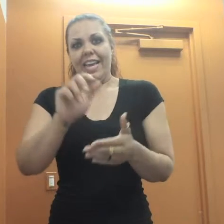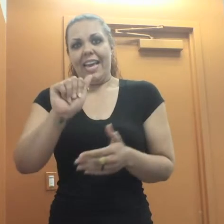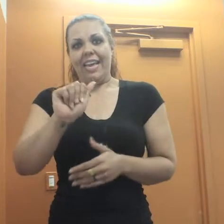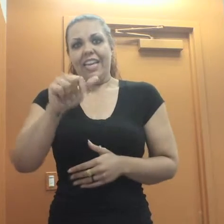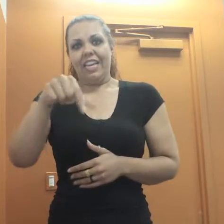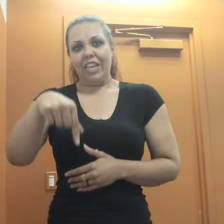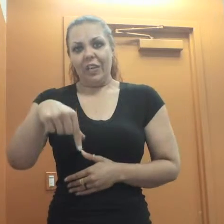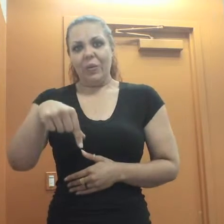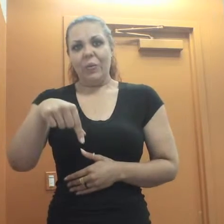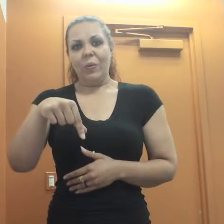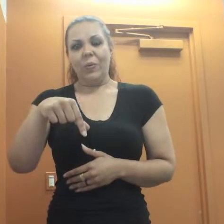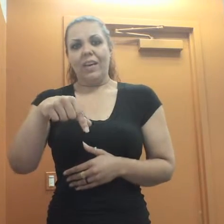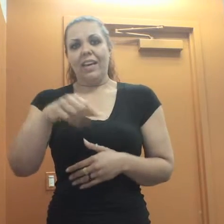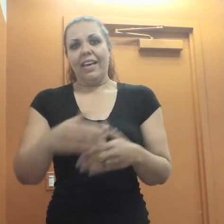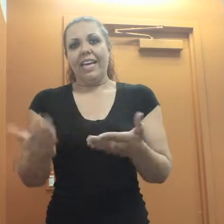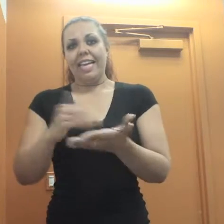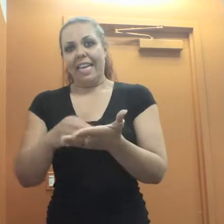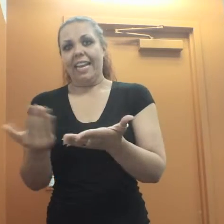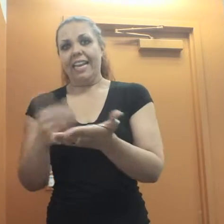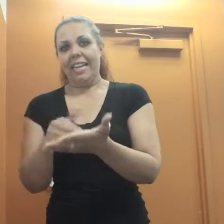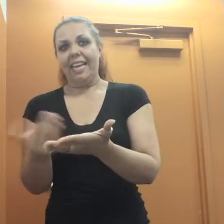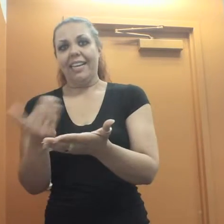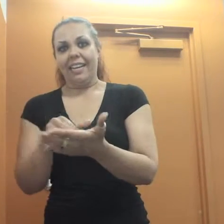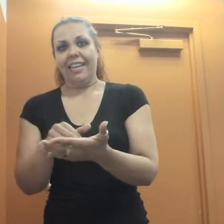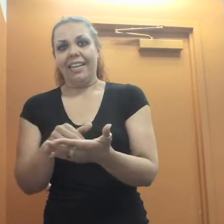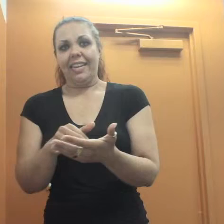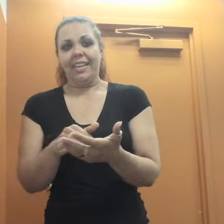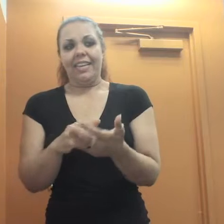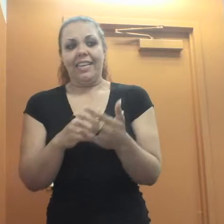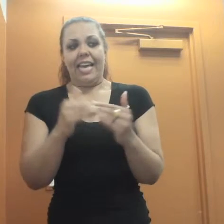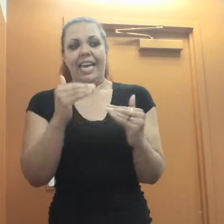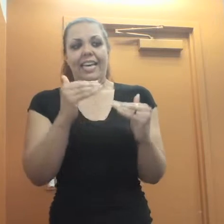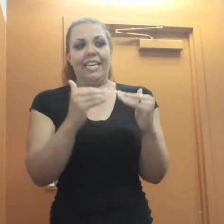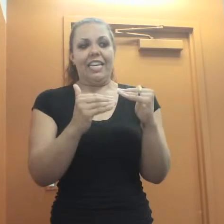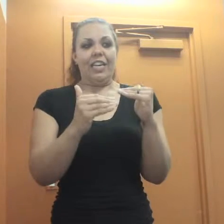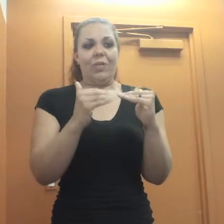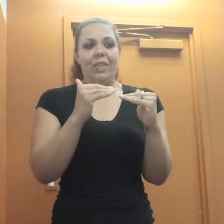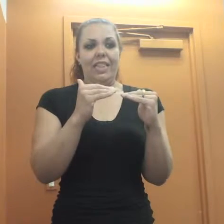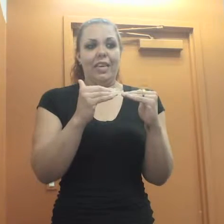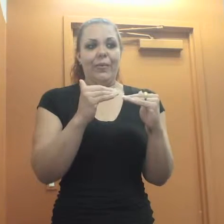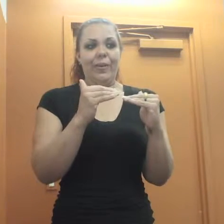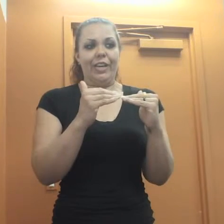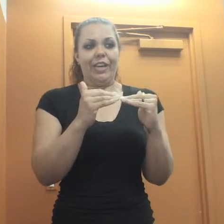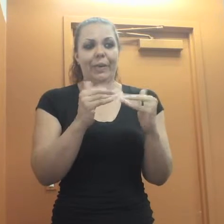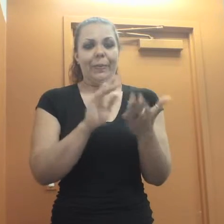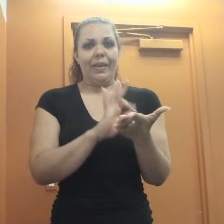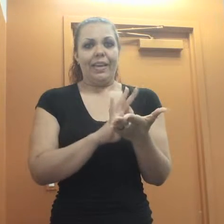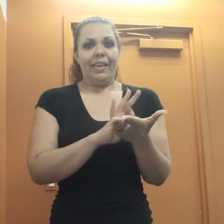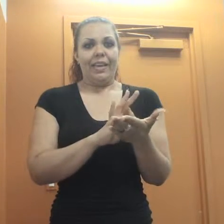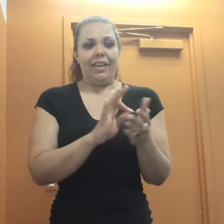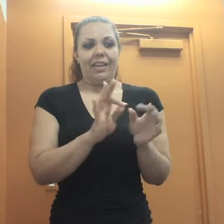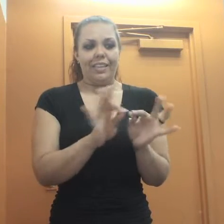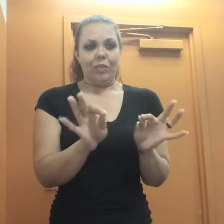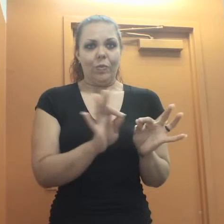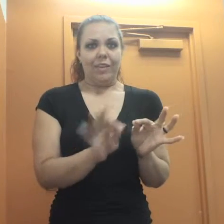out. The equilibrium constant expression for this reaction would be equal to the concentration of silver